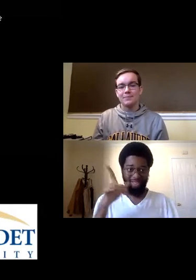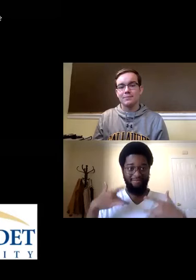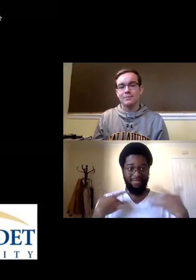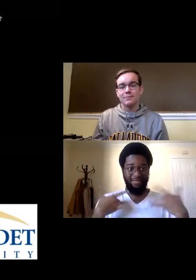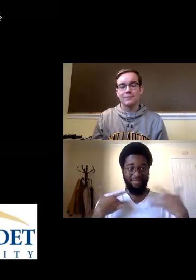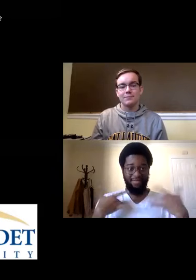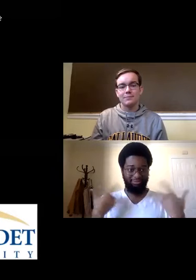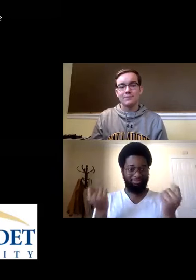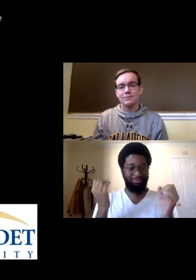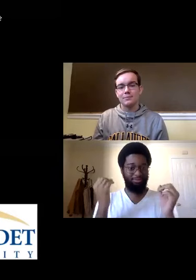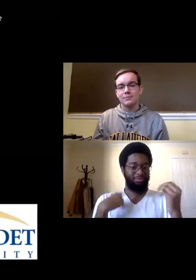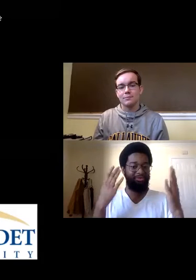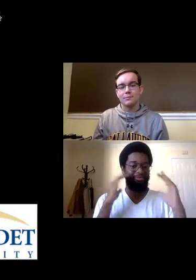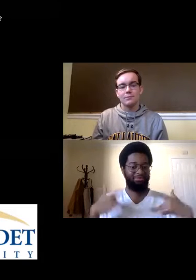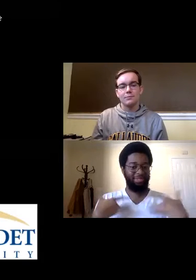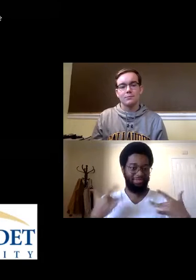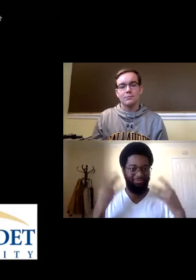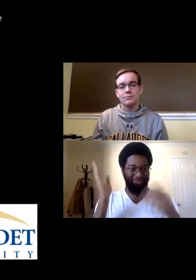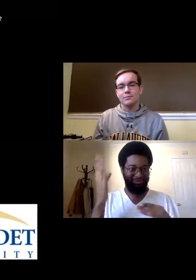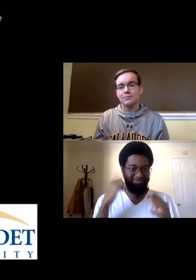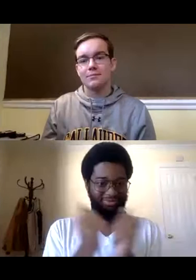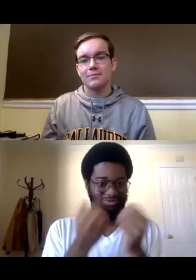We do this presentation in ASL.